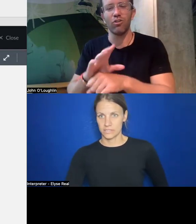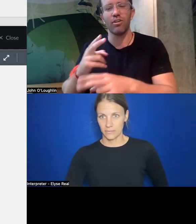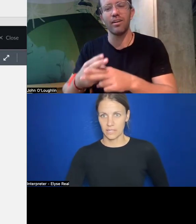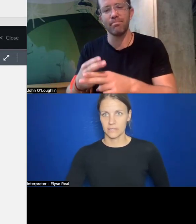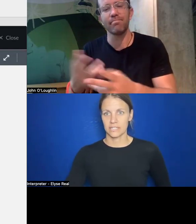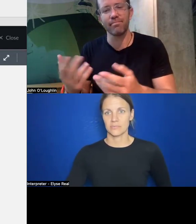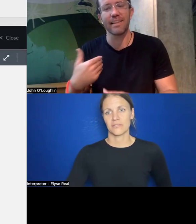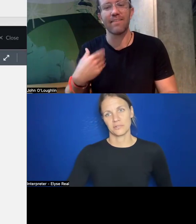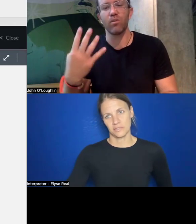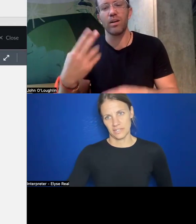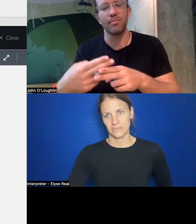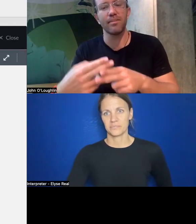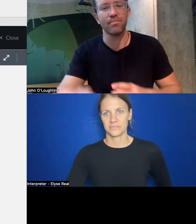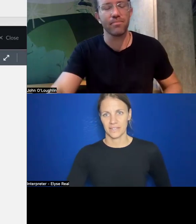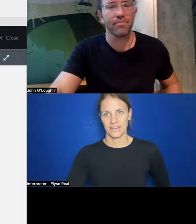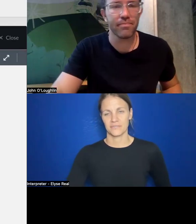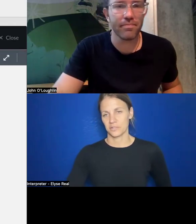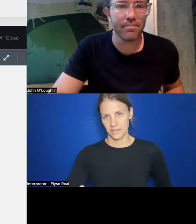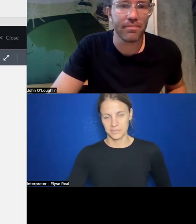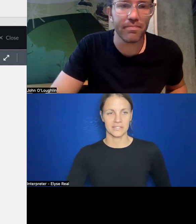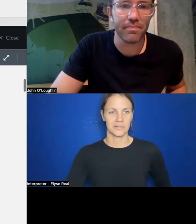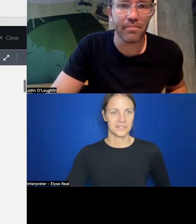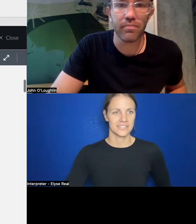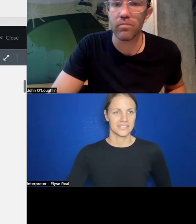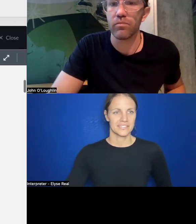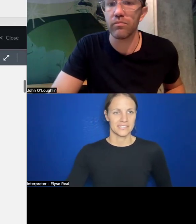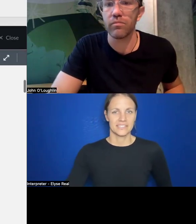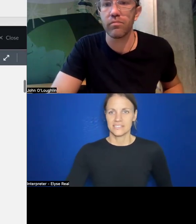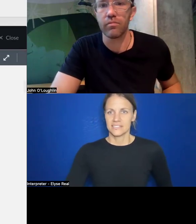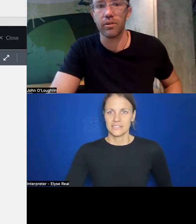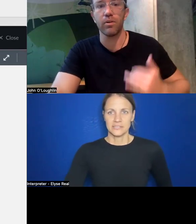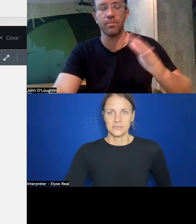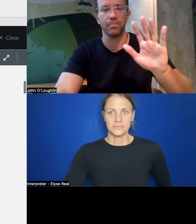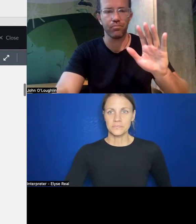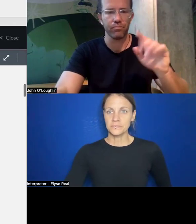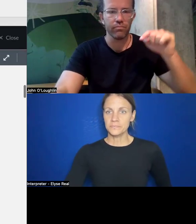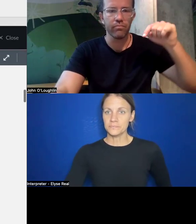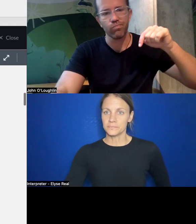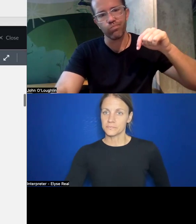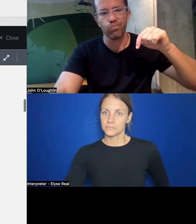JTKO. What does that mean? That's my full name. I have 4 names, so.